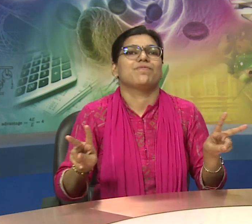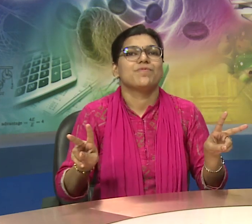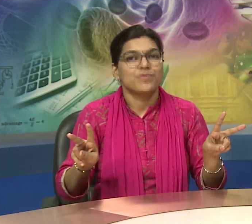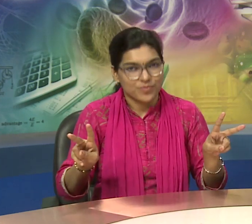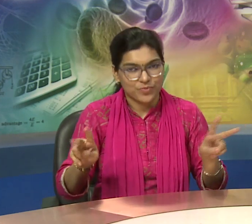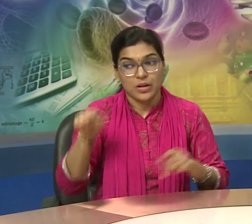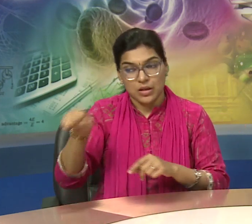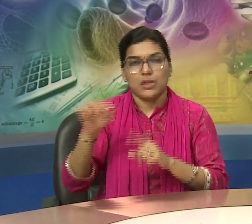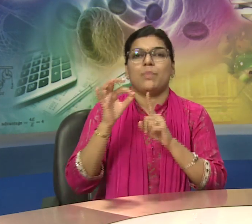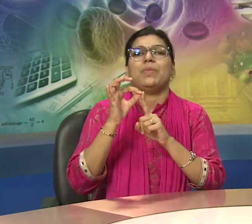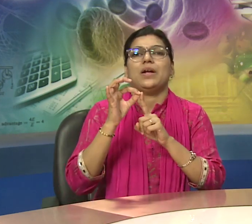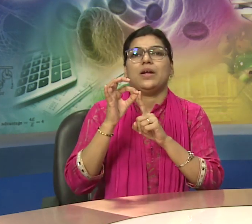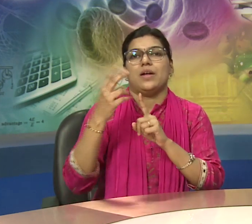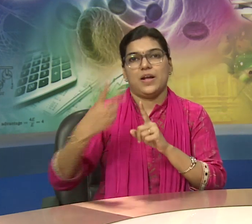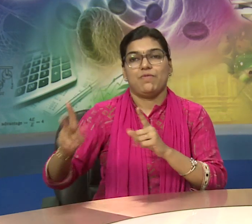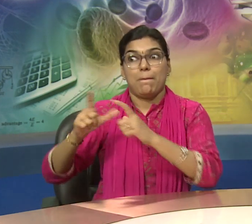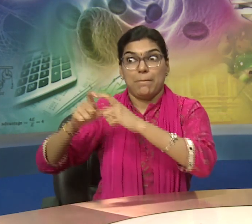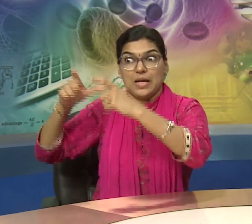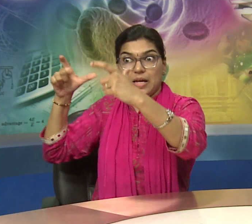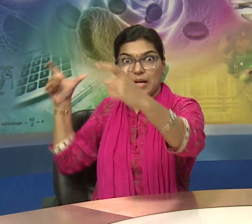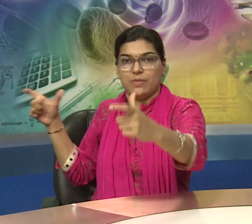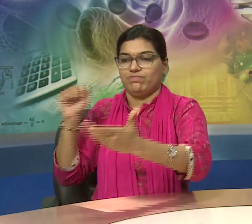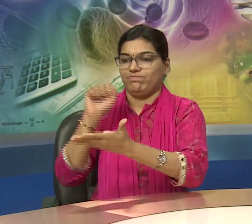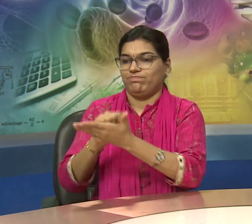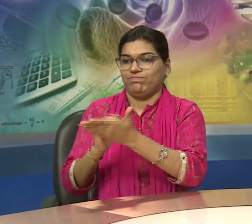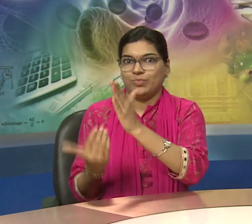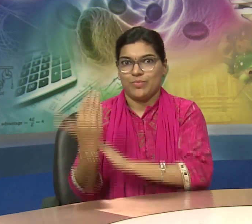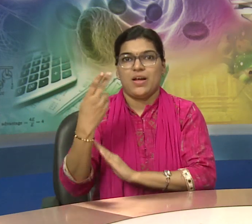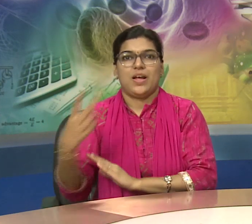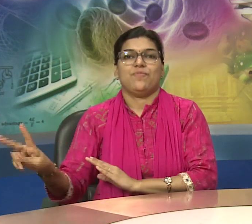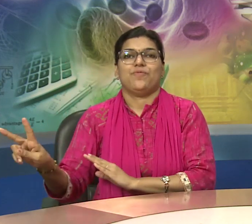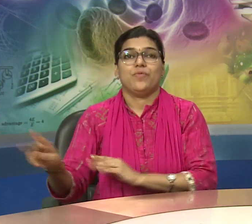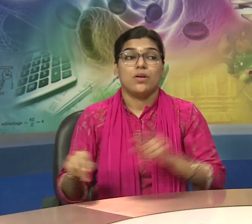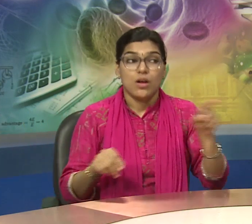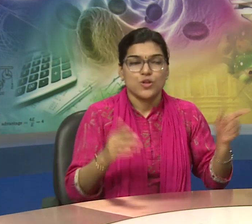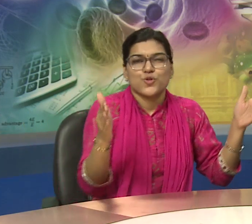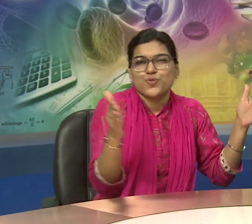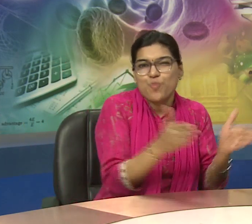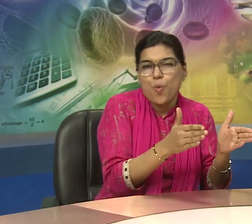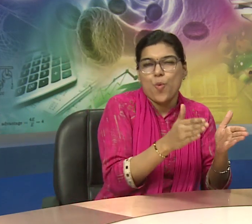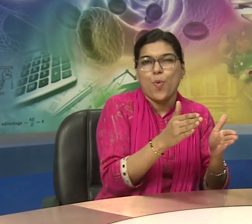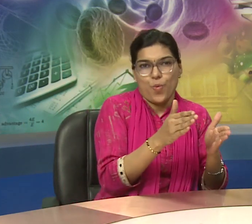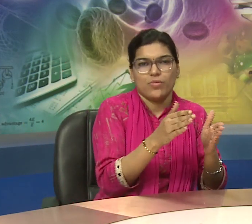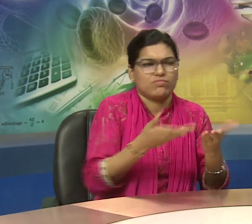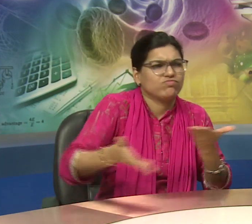So, printer and plotter are two different things. Printer is a smaller thing,